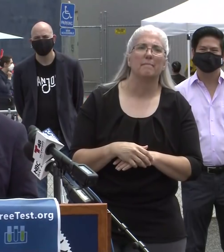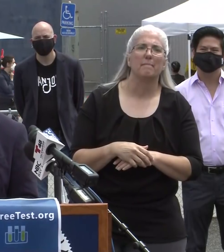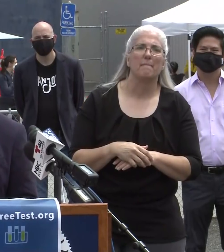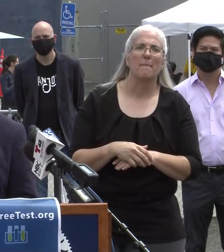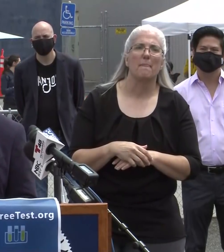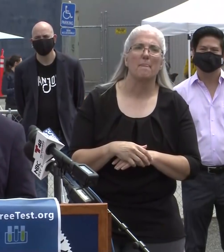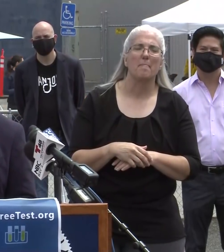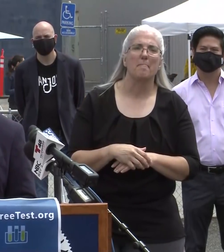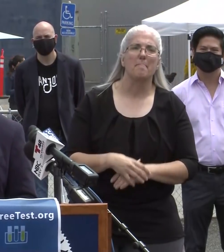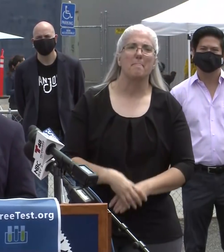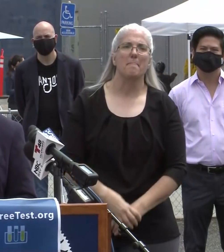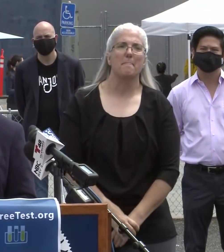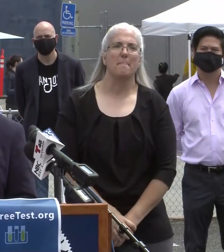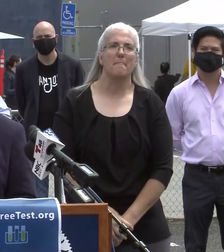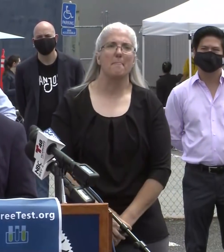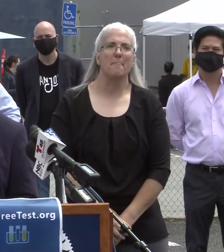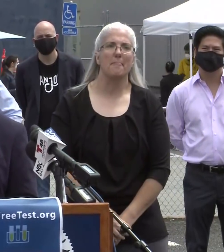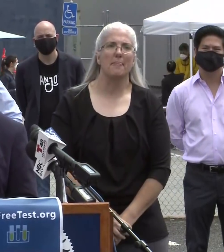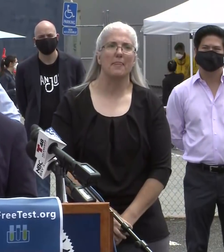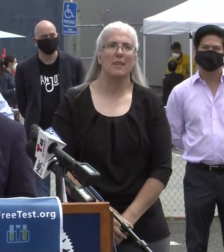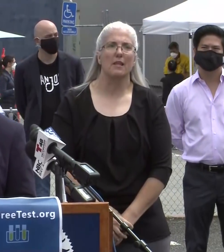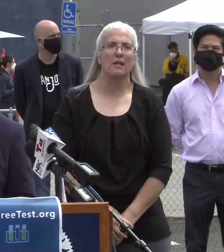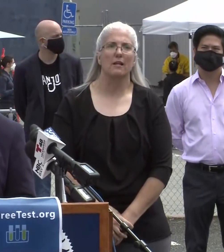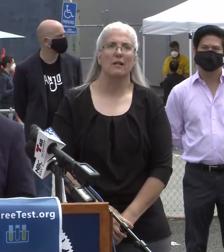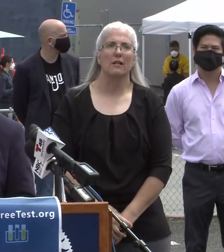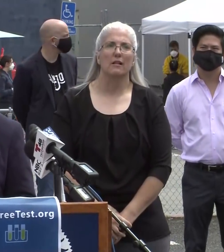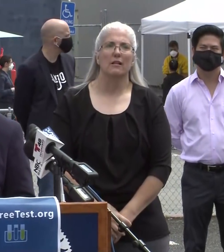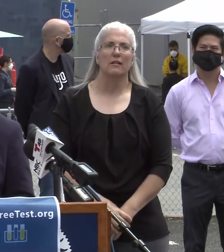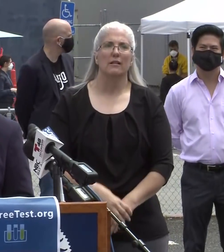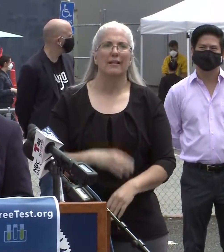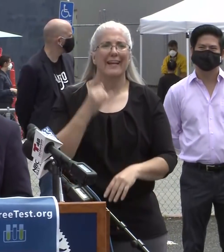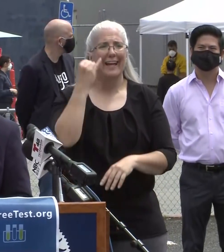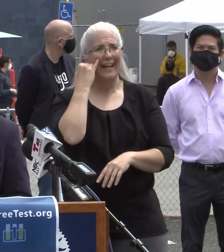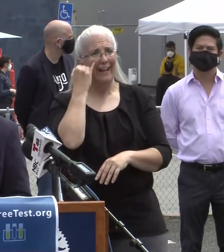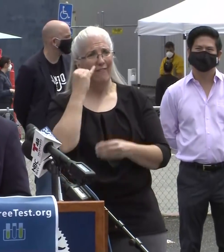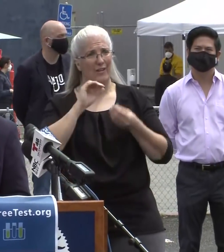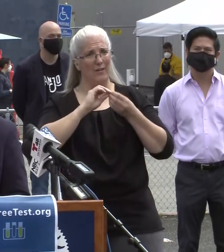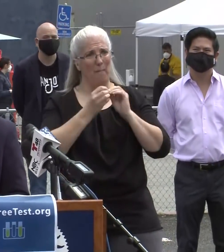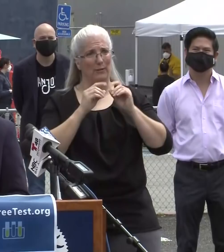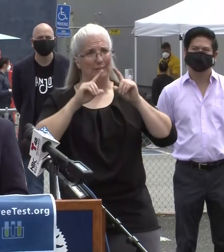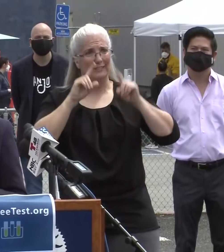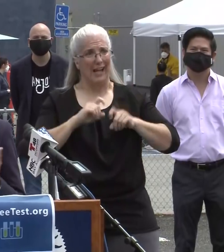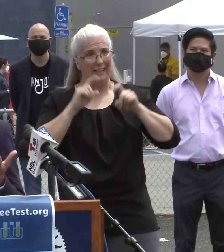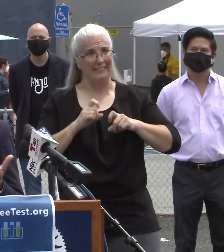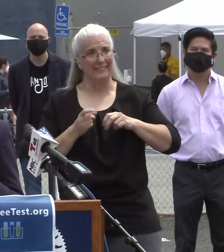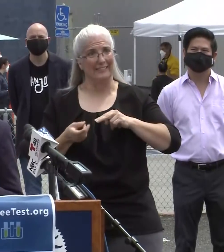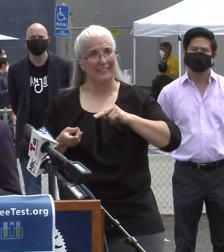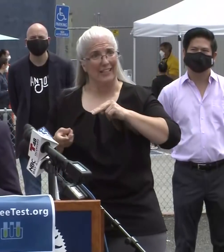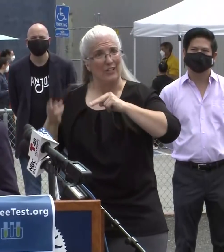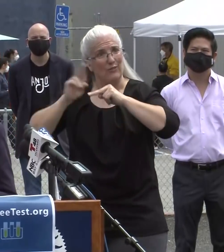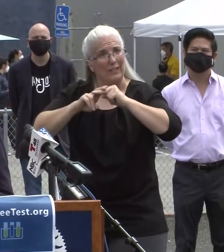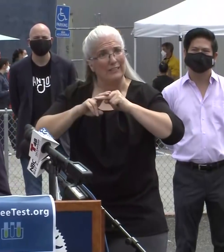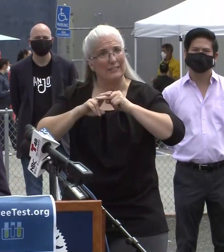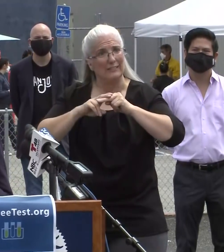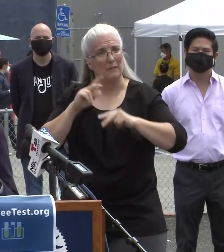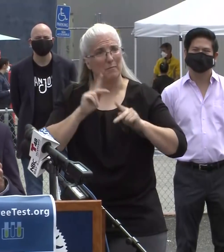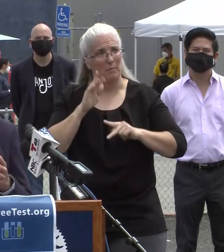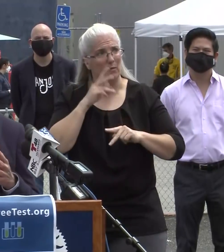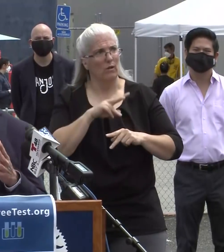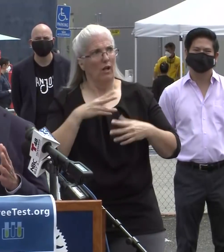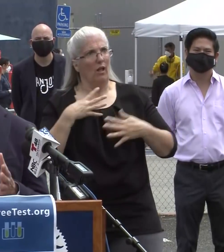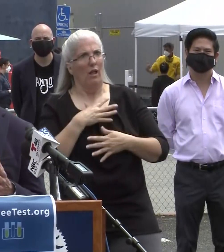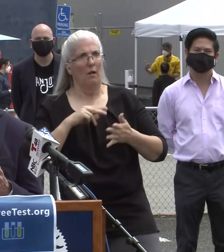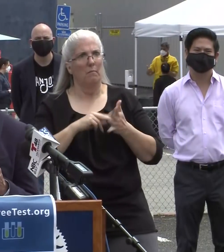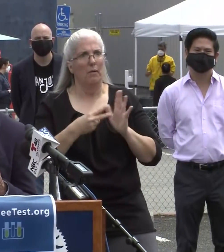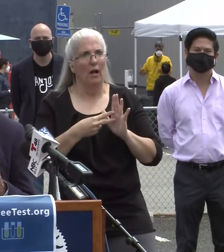testing goes up? People probably get a little bit scared if they start seeing a spike. Will that just be a reflection of more testing? Right. As we